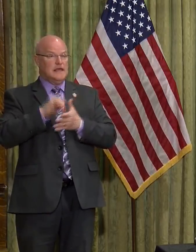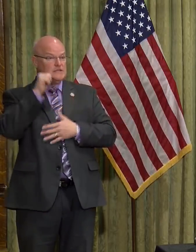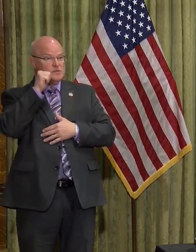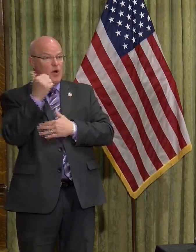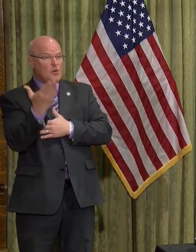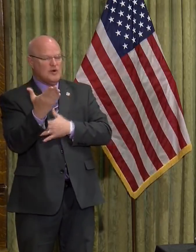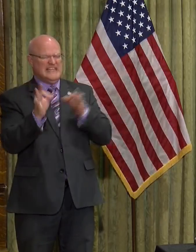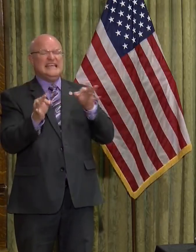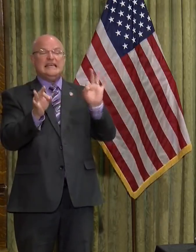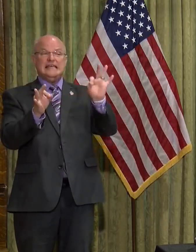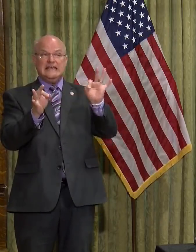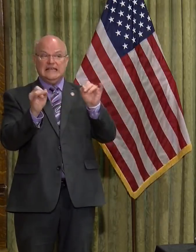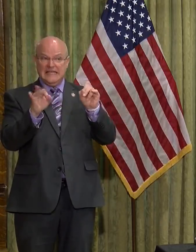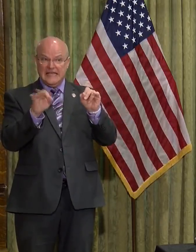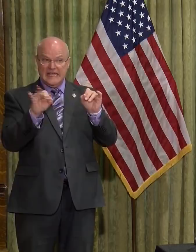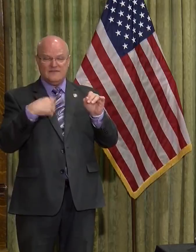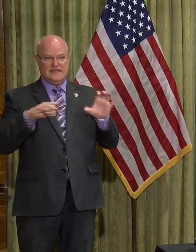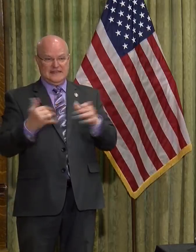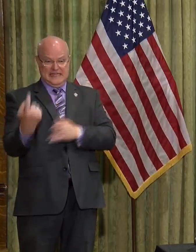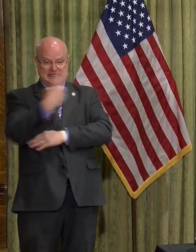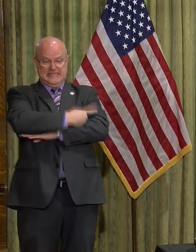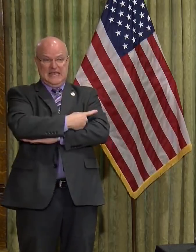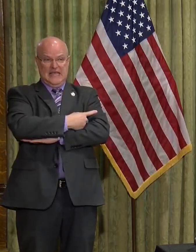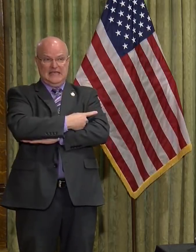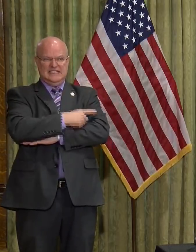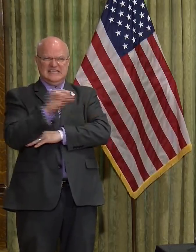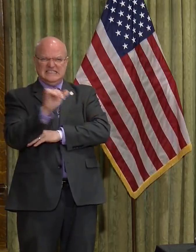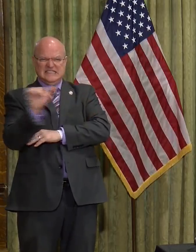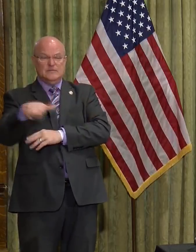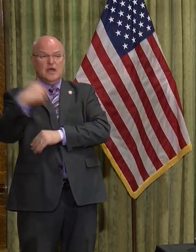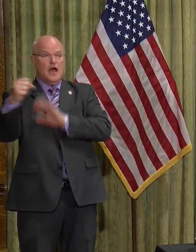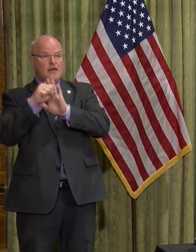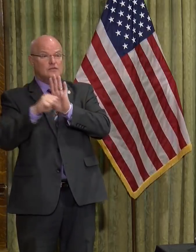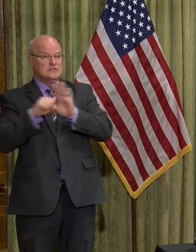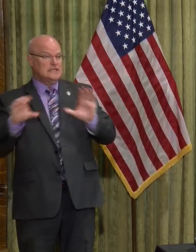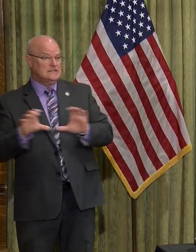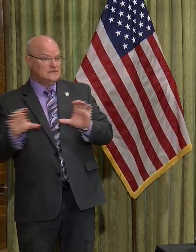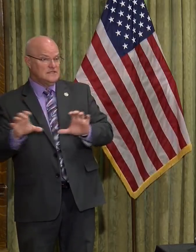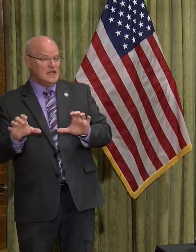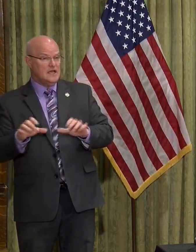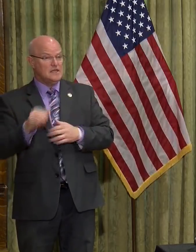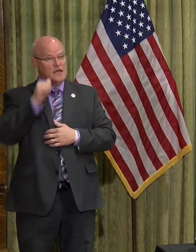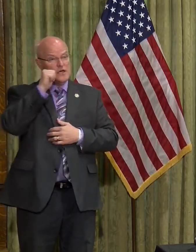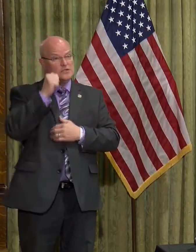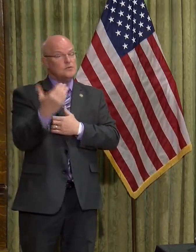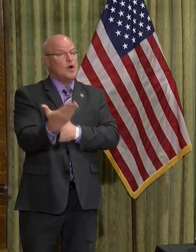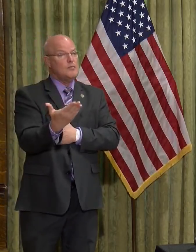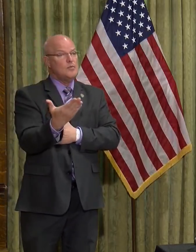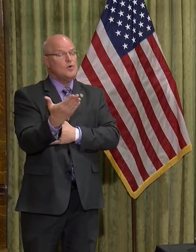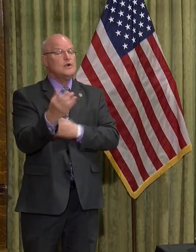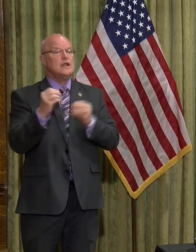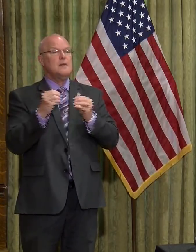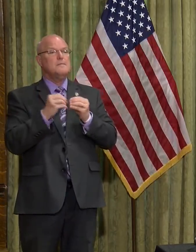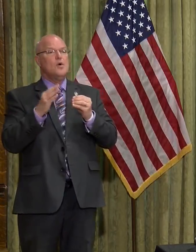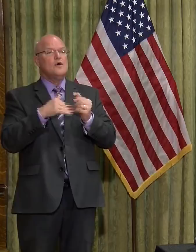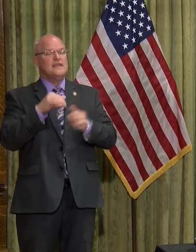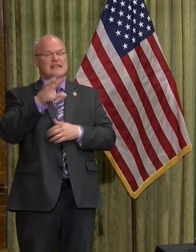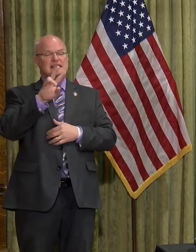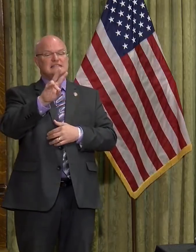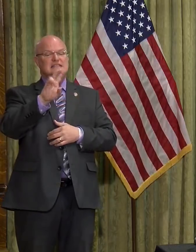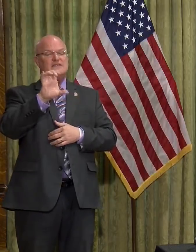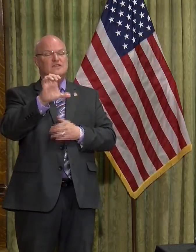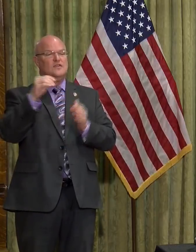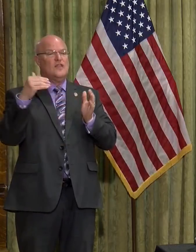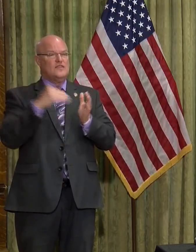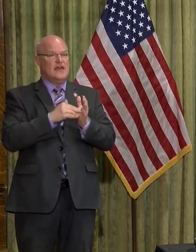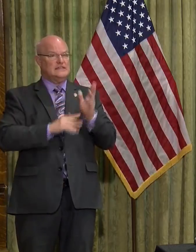morning, if I entered the stay-at-home order today, similar to what the other states have done, tomorrow morning over